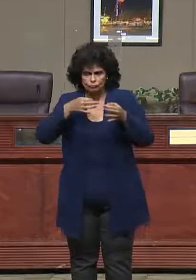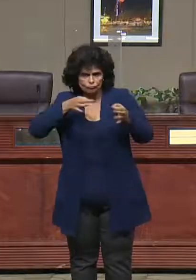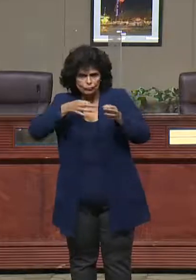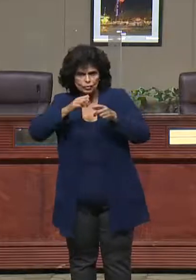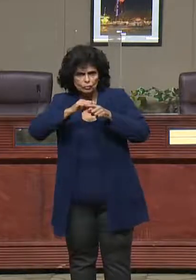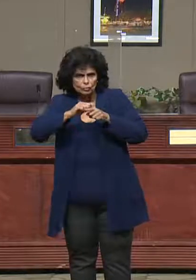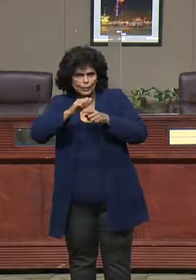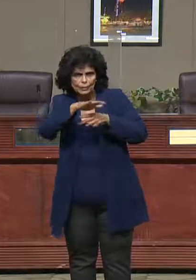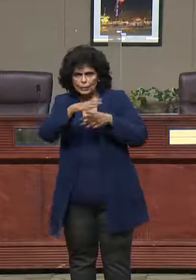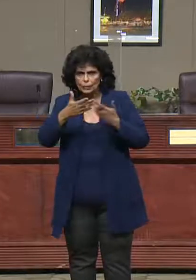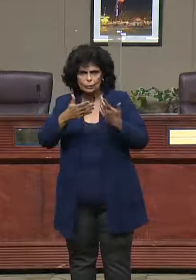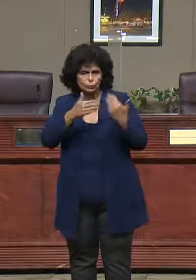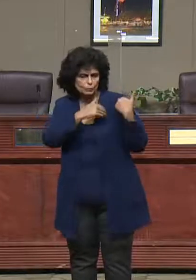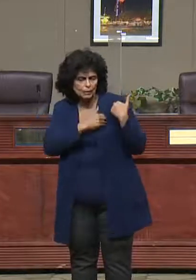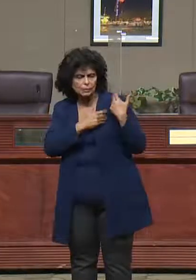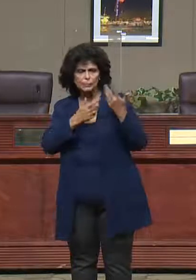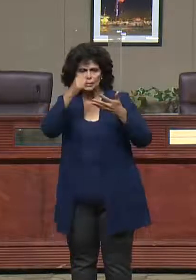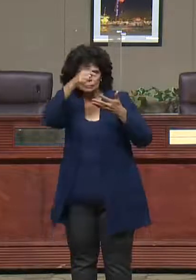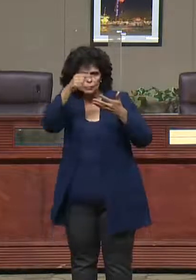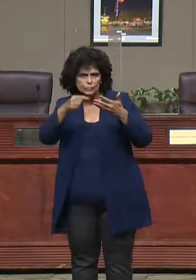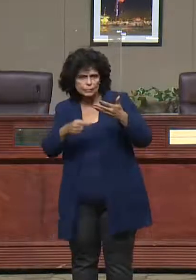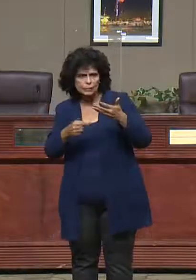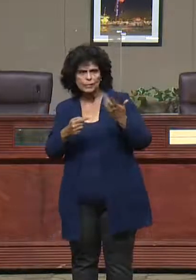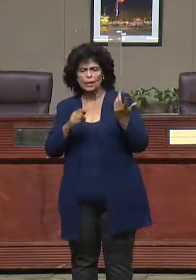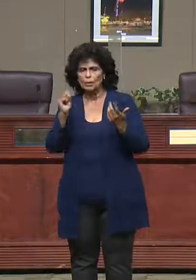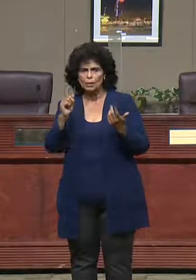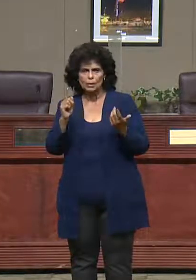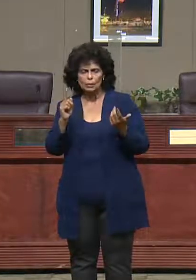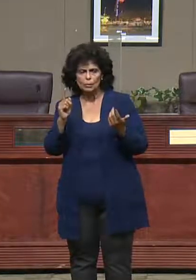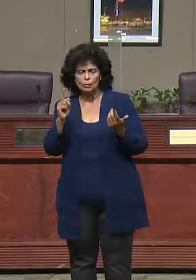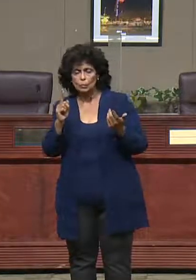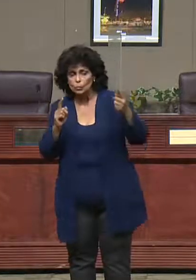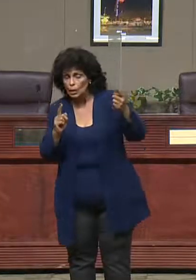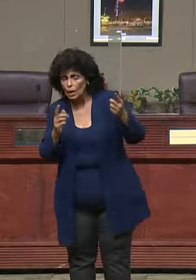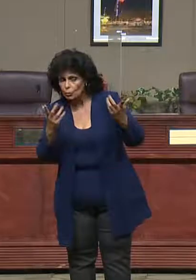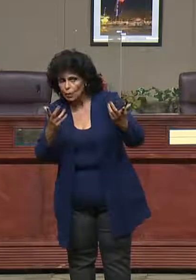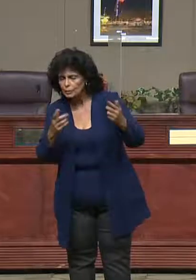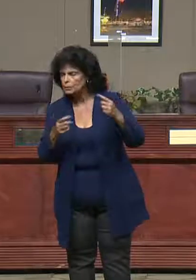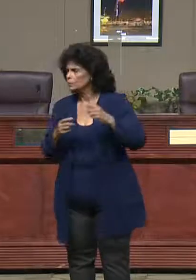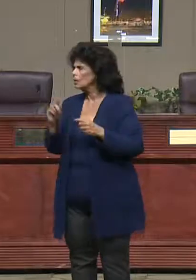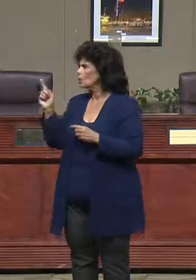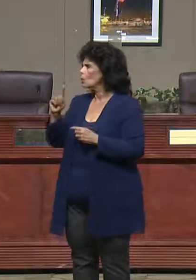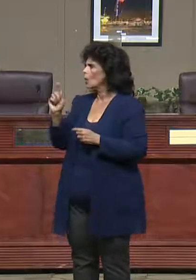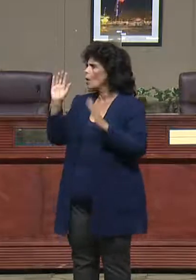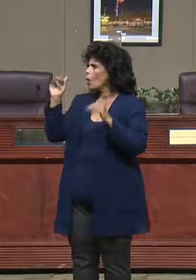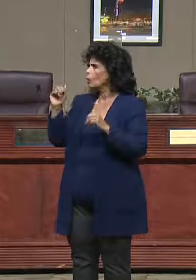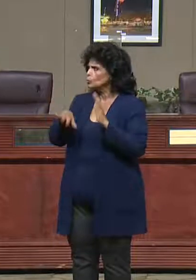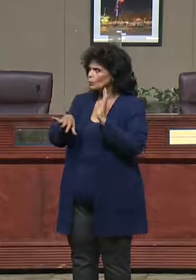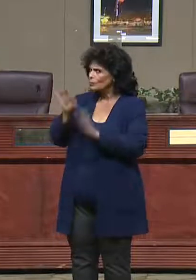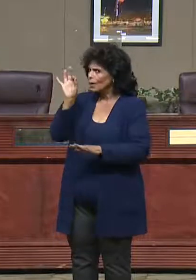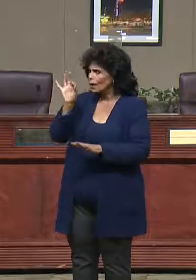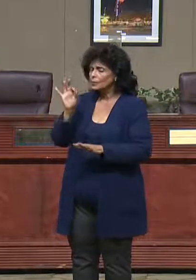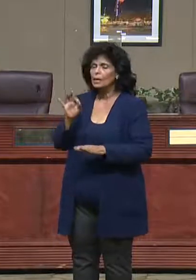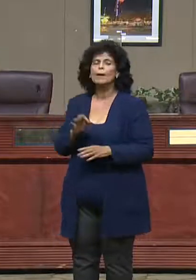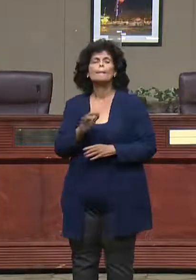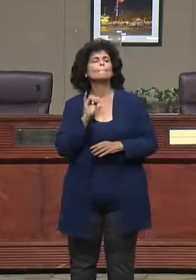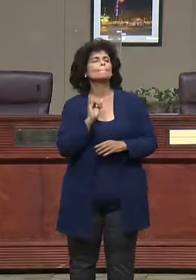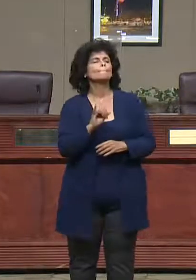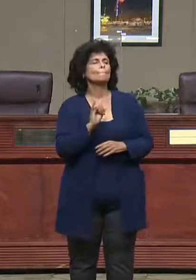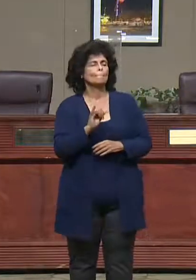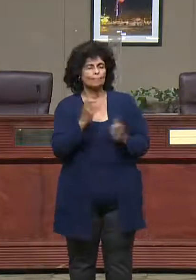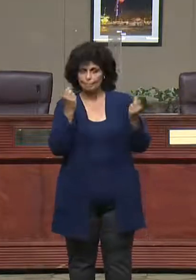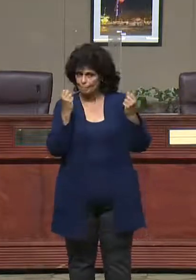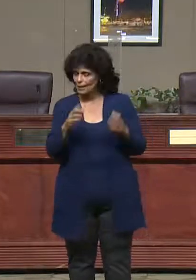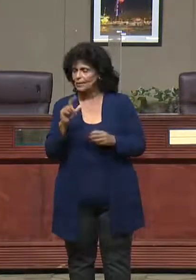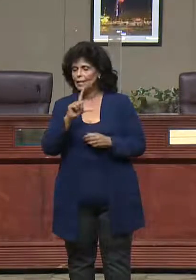where you hope to find them? Where? Where you hope to find them? So, you know, there are many